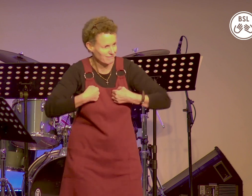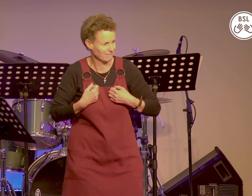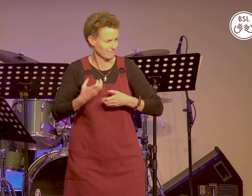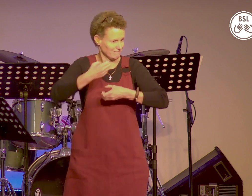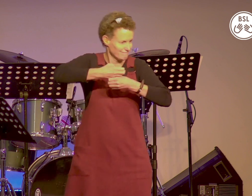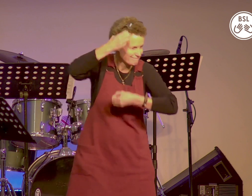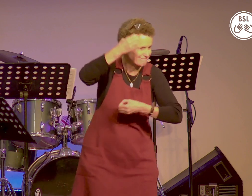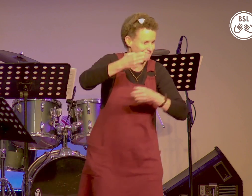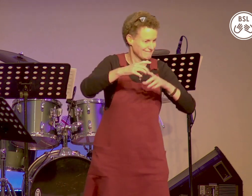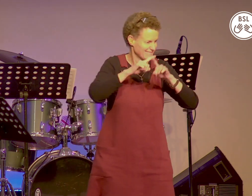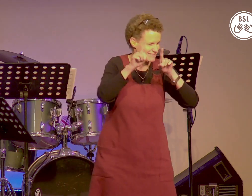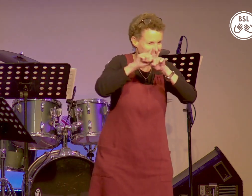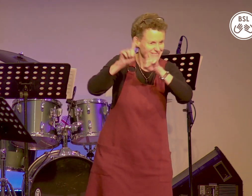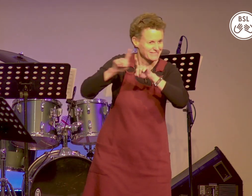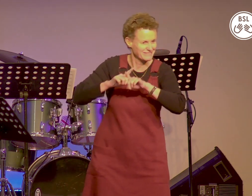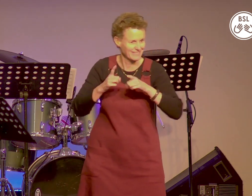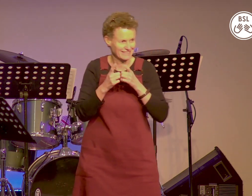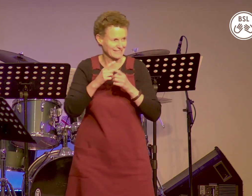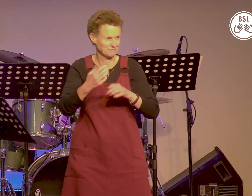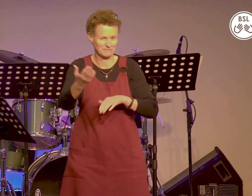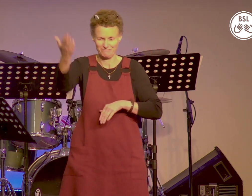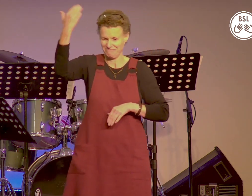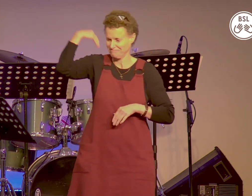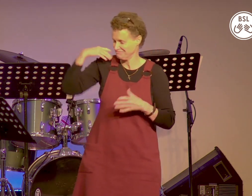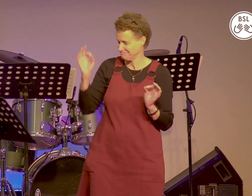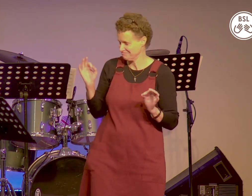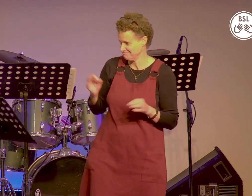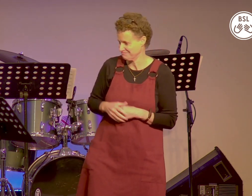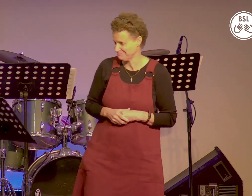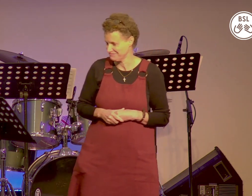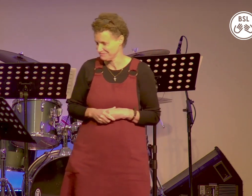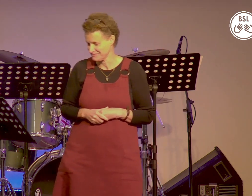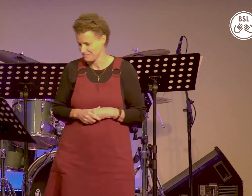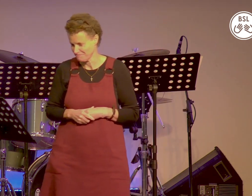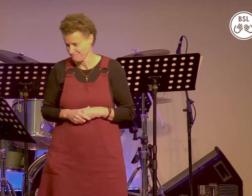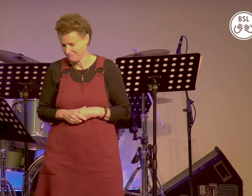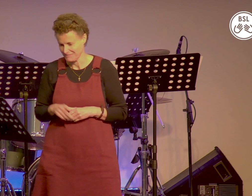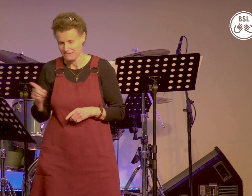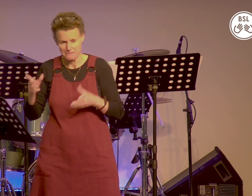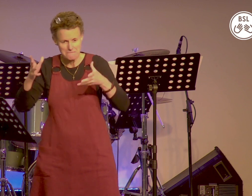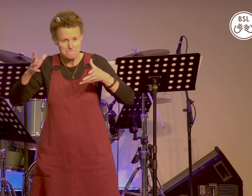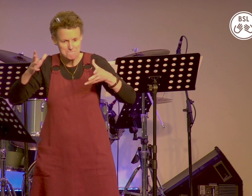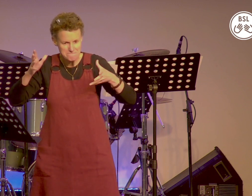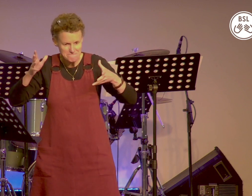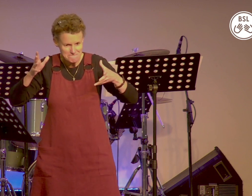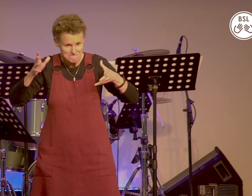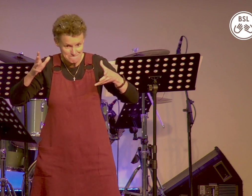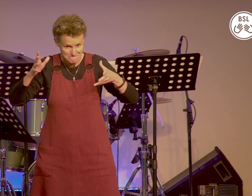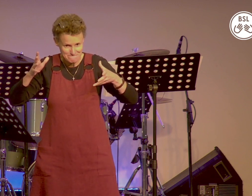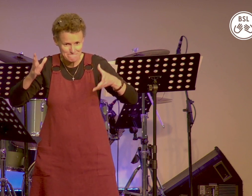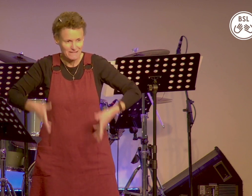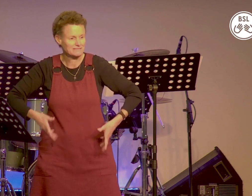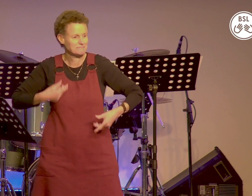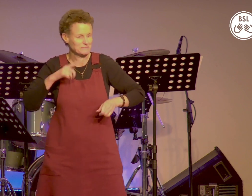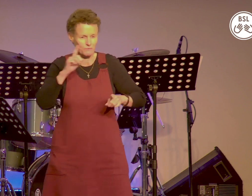Now imagine you're going, you get your flasks, everyone's got their little water bottles, but back then they didn't have anything.